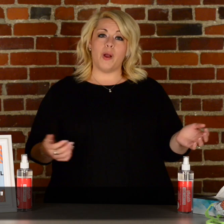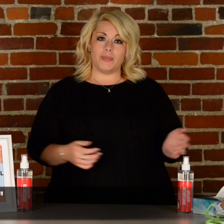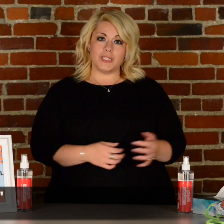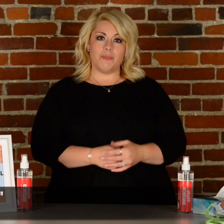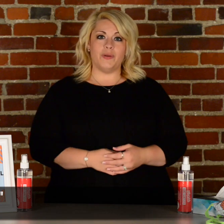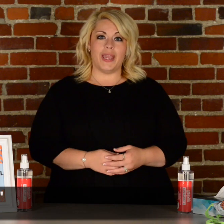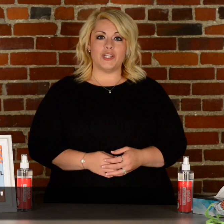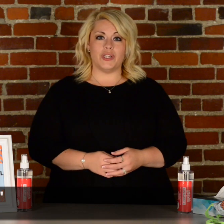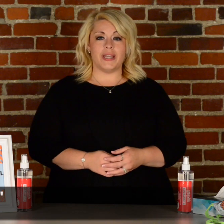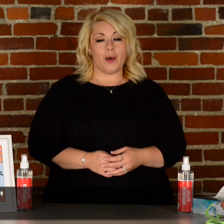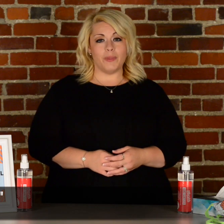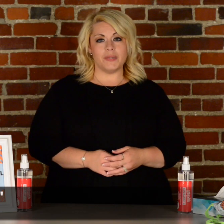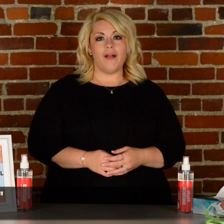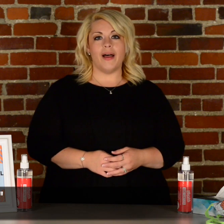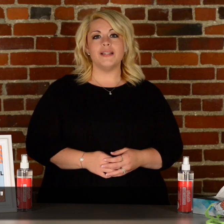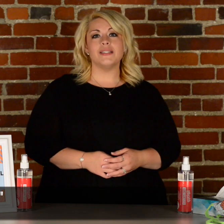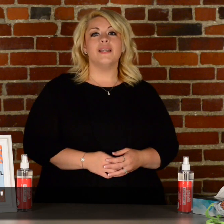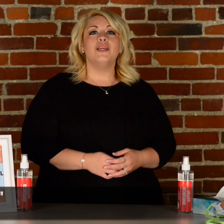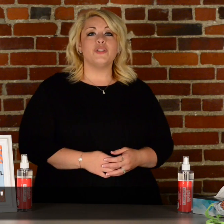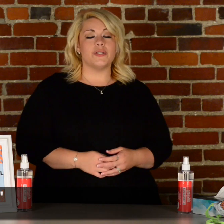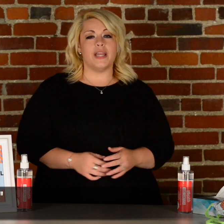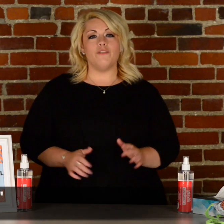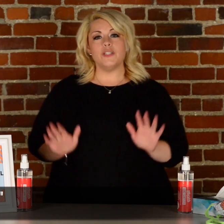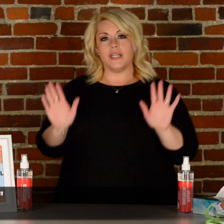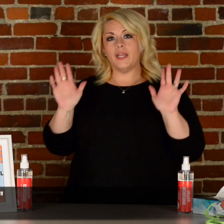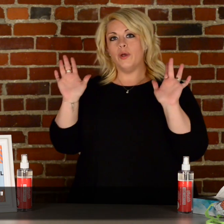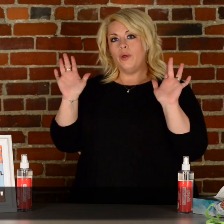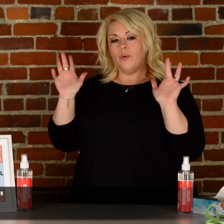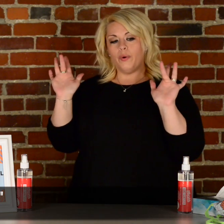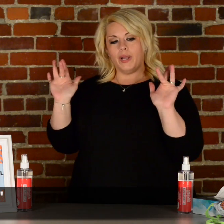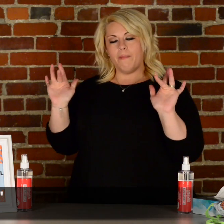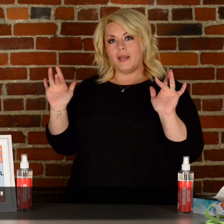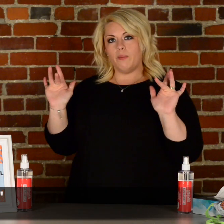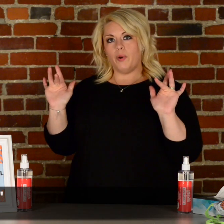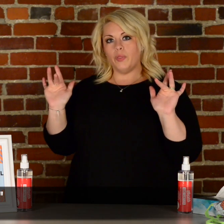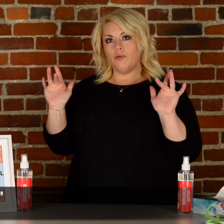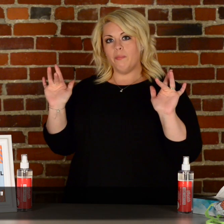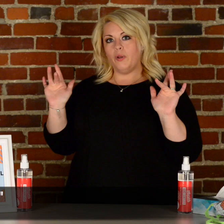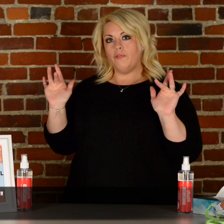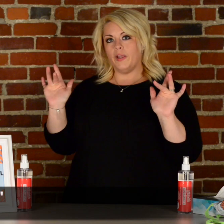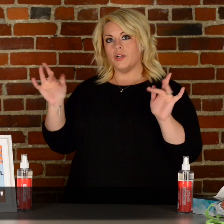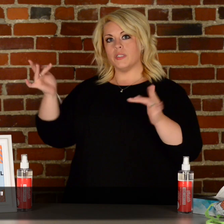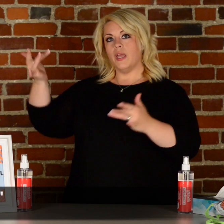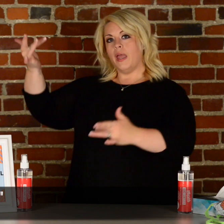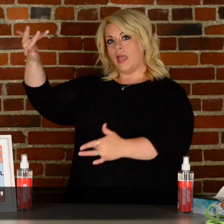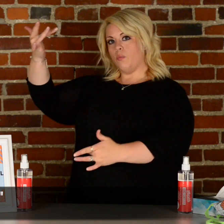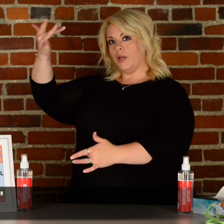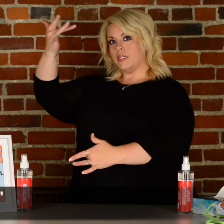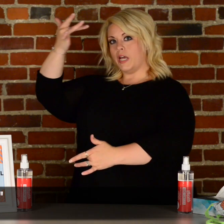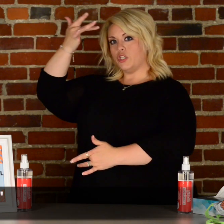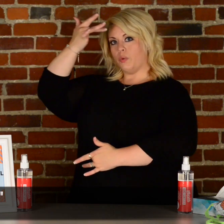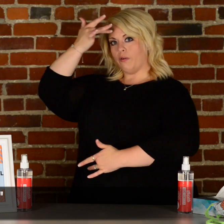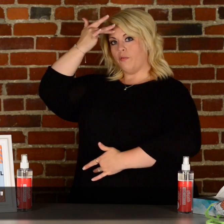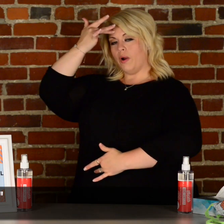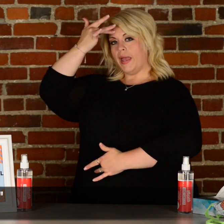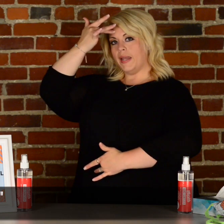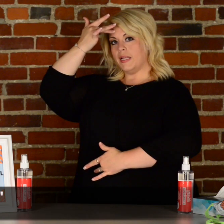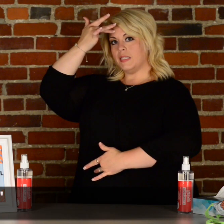this communication to help them tell us. So our sign for sick, we're going to bend in both of our middle fingers and we're going to touch to our forehead and